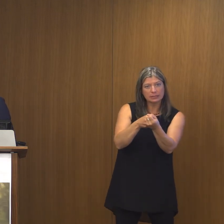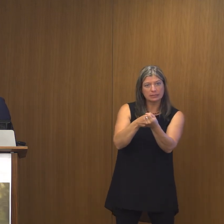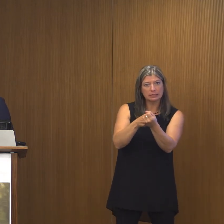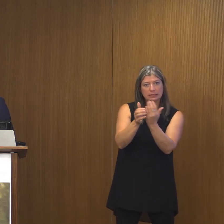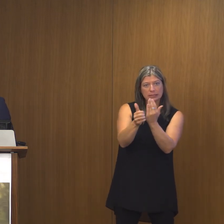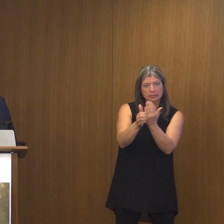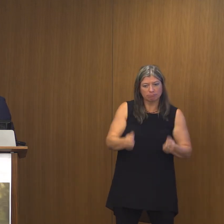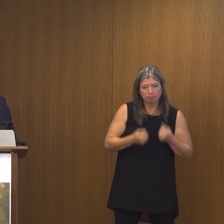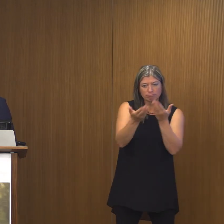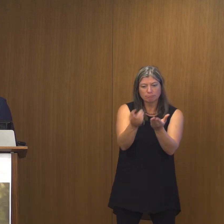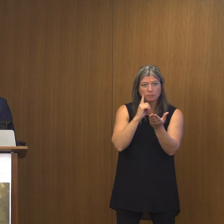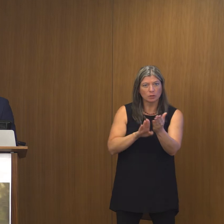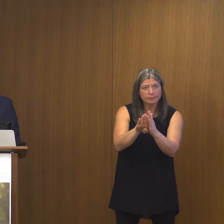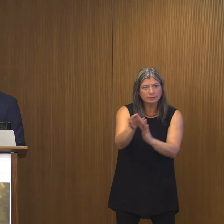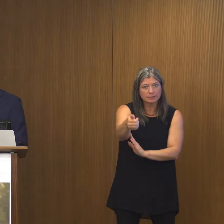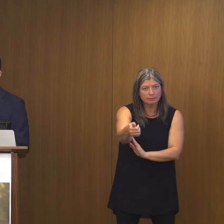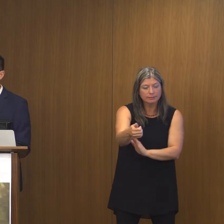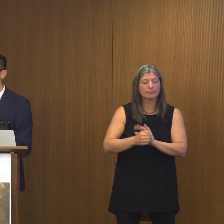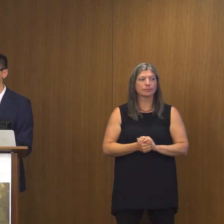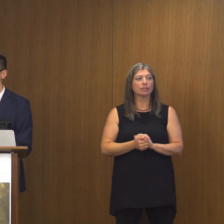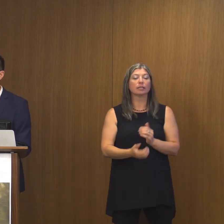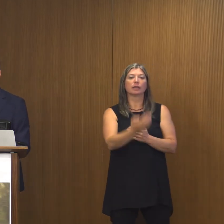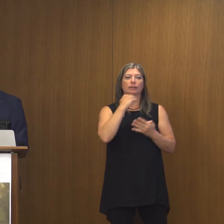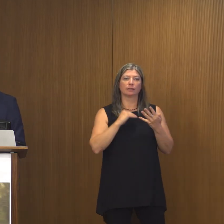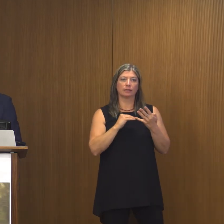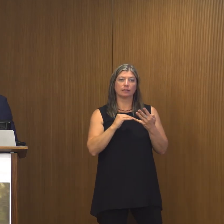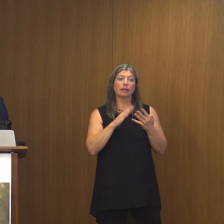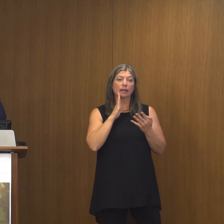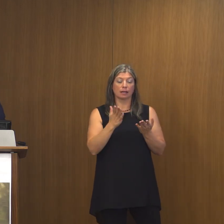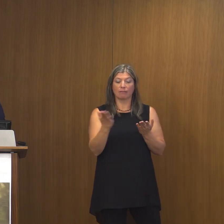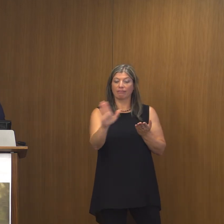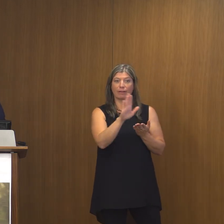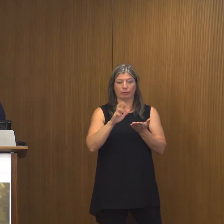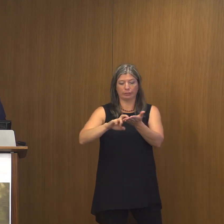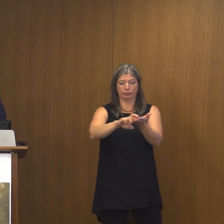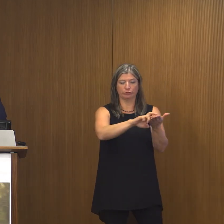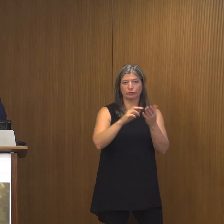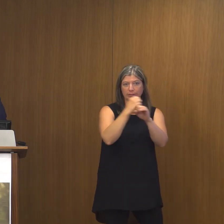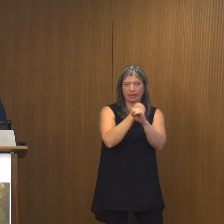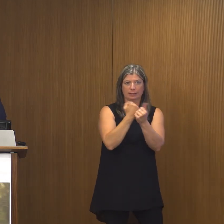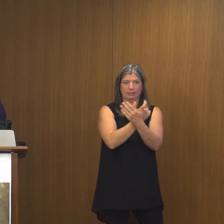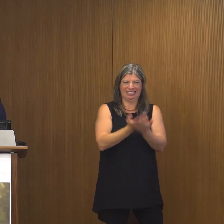community. And lastly, providing evidence-based strategies to support their advocacy.